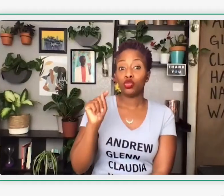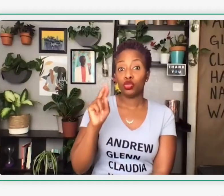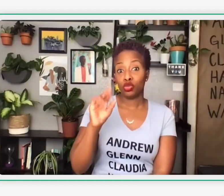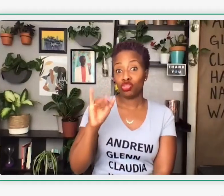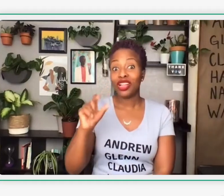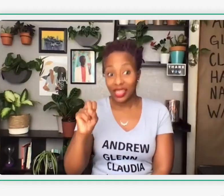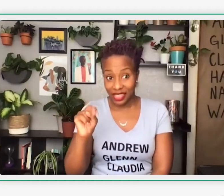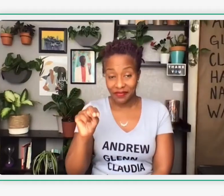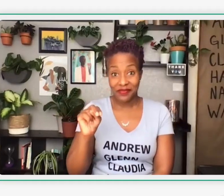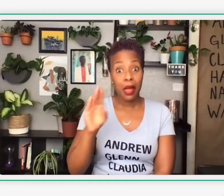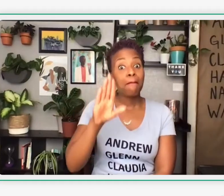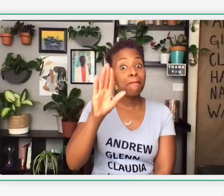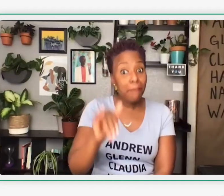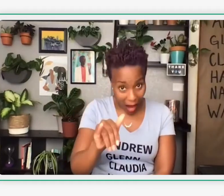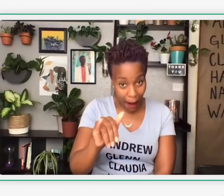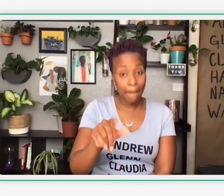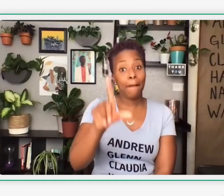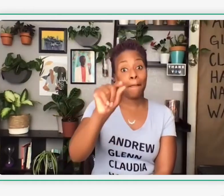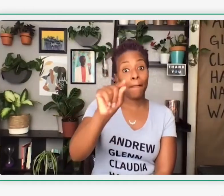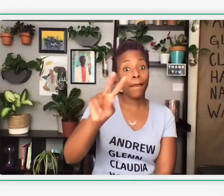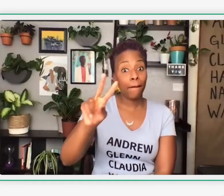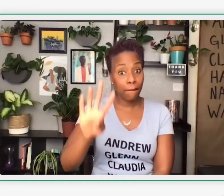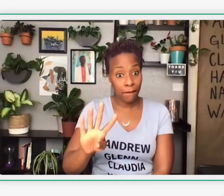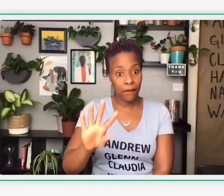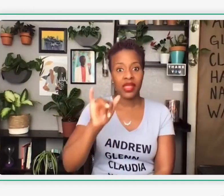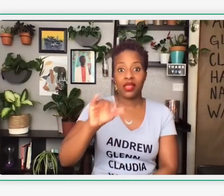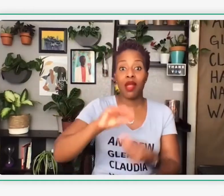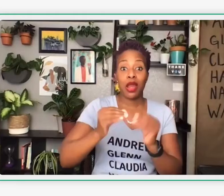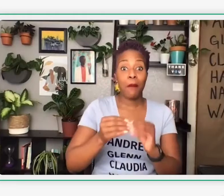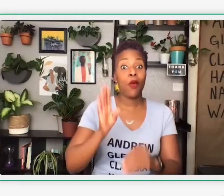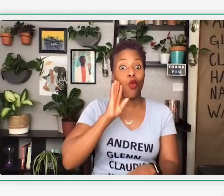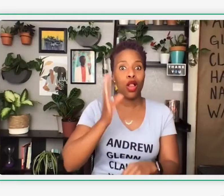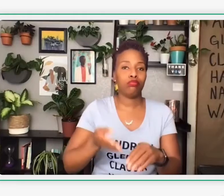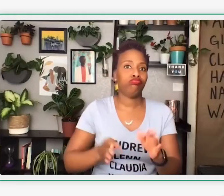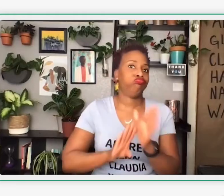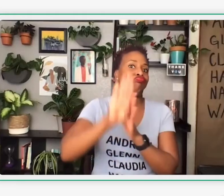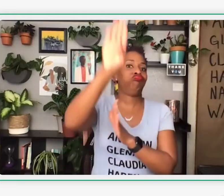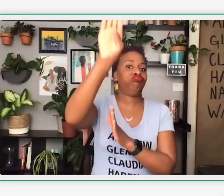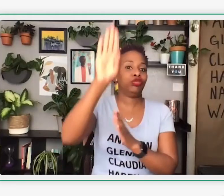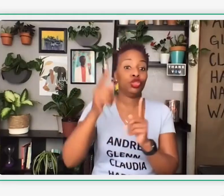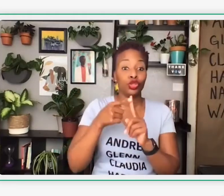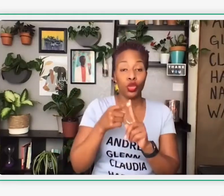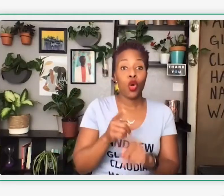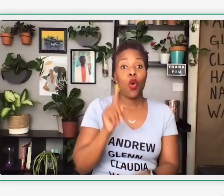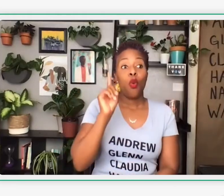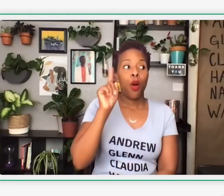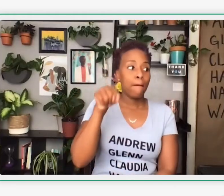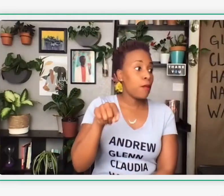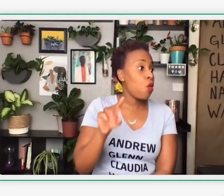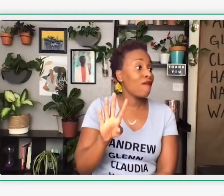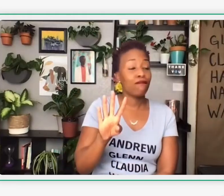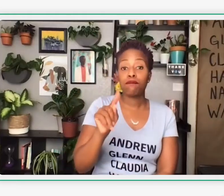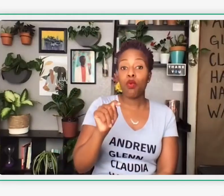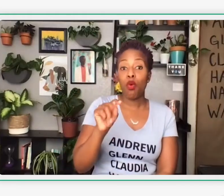Black community contributes to the economy. And by 2024, that number actually